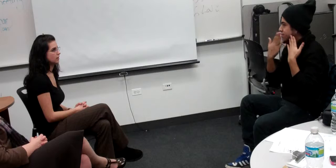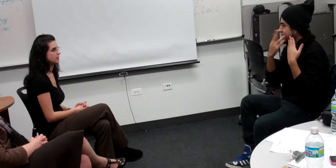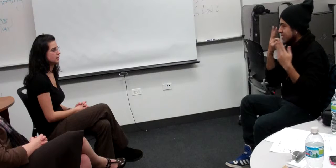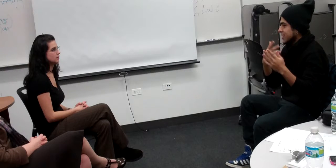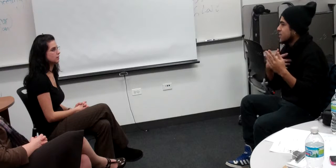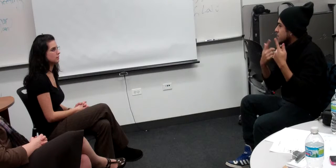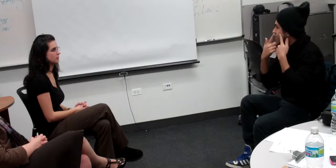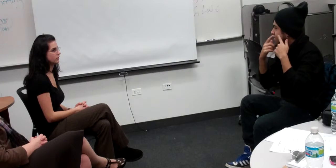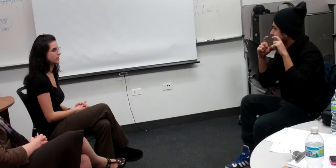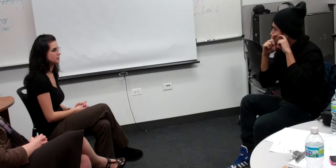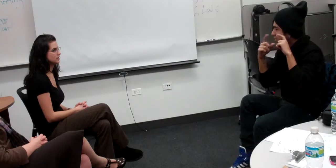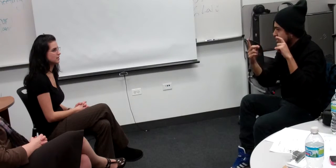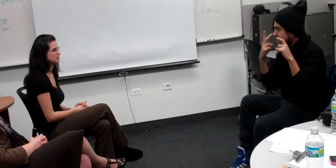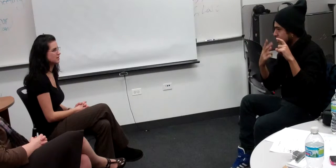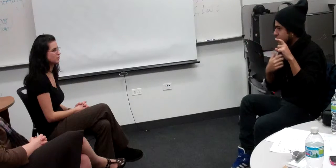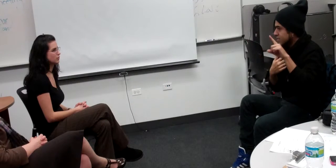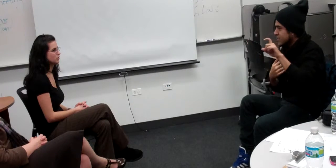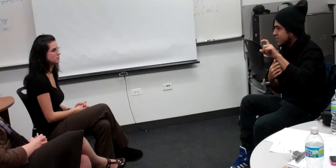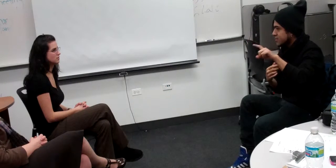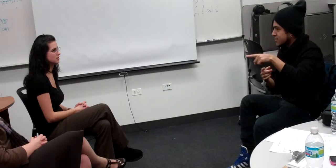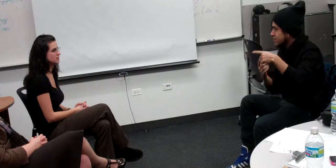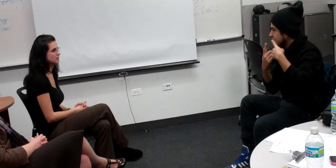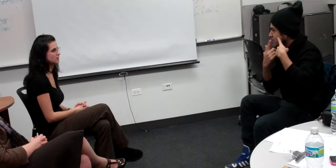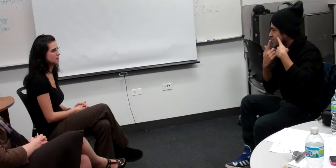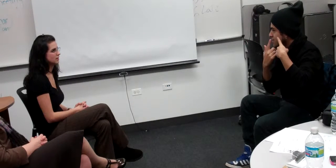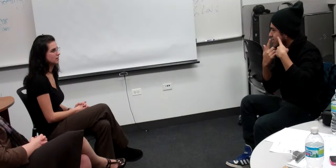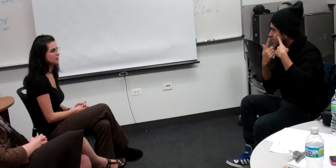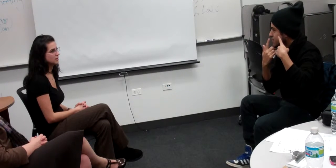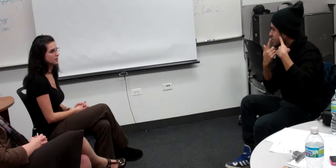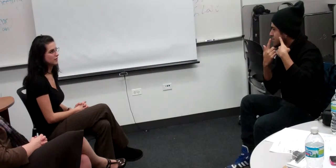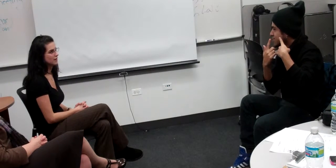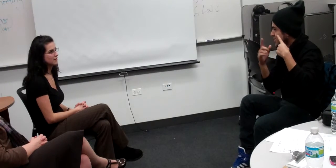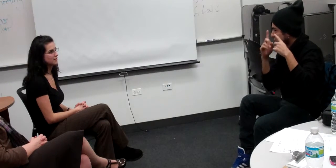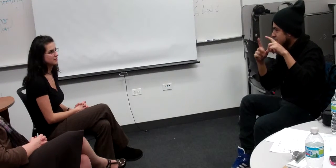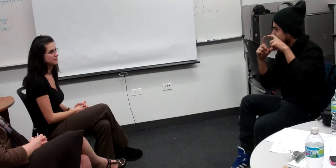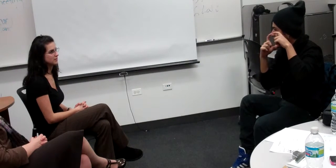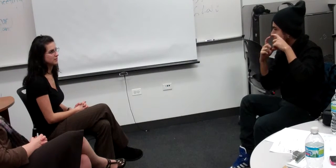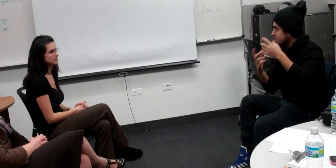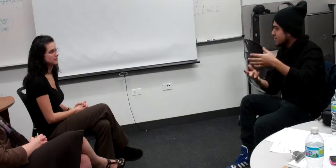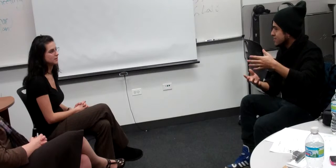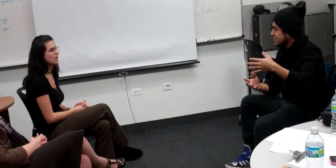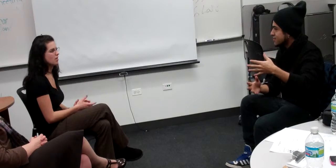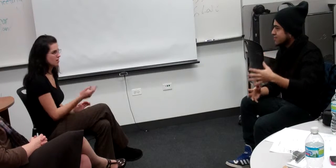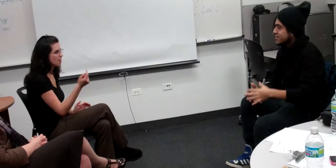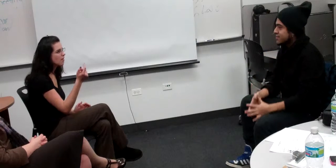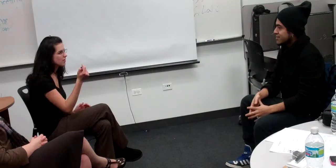And keep it on my face. Can you see the bruise? Right there? A little bit.